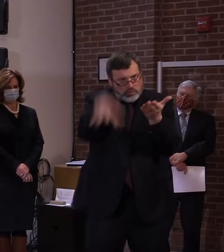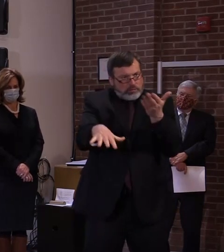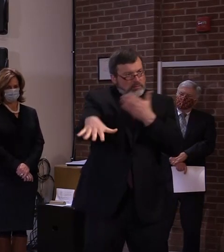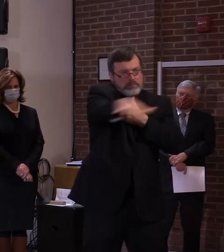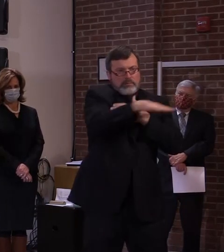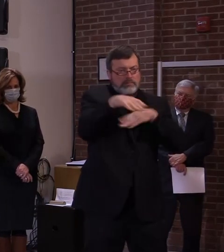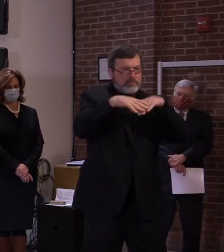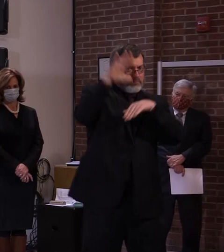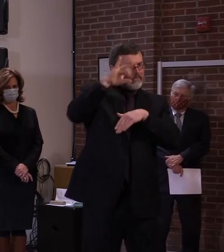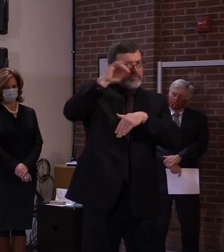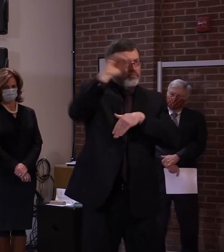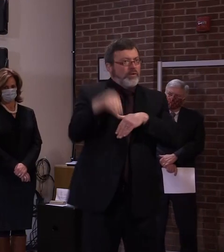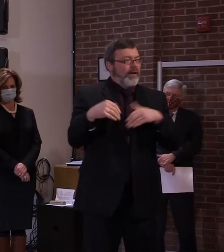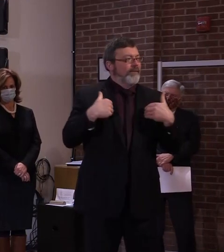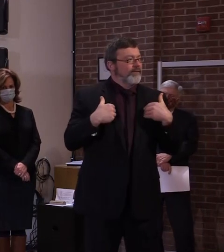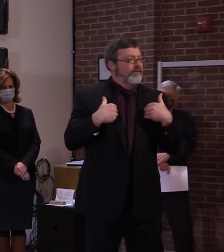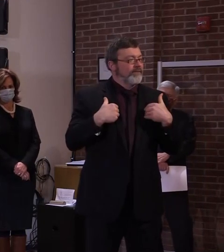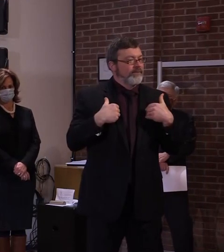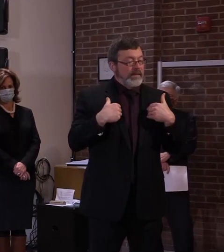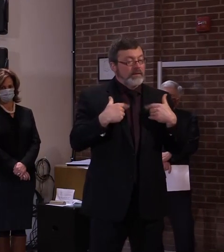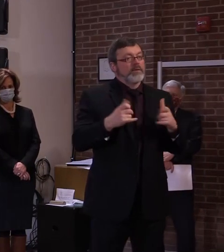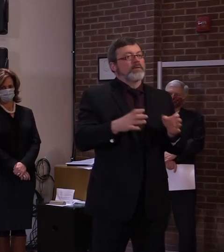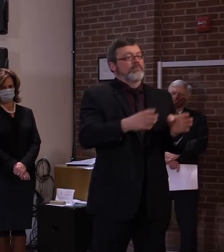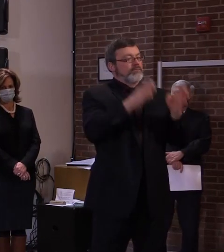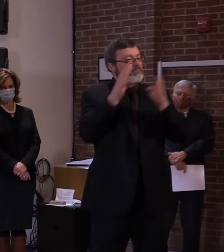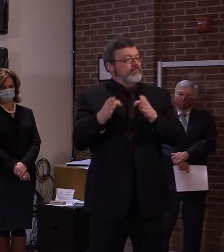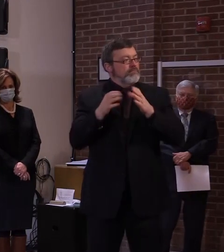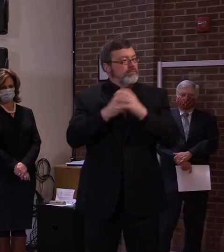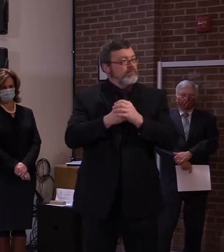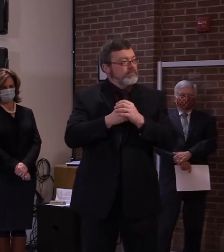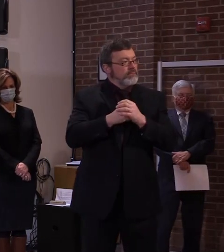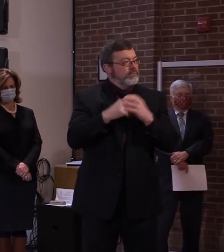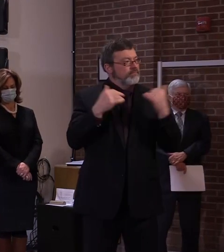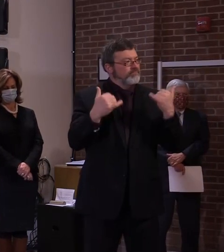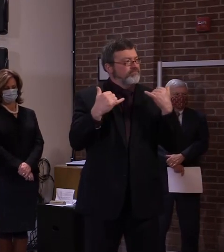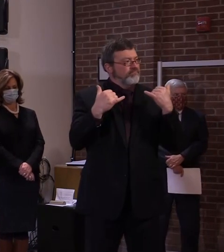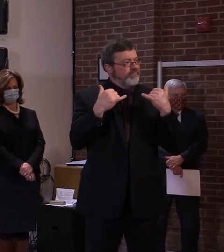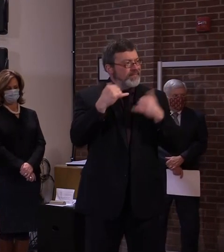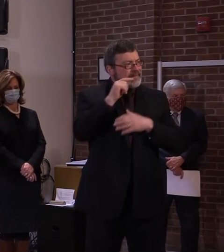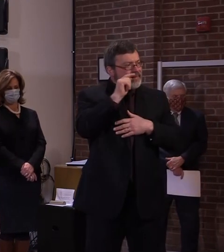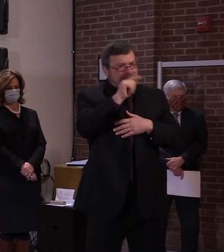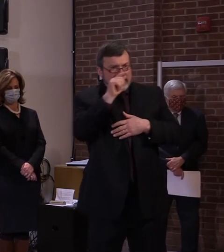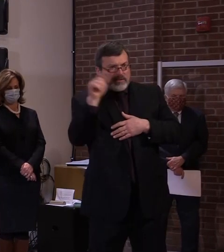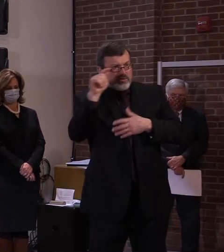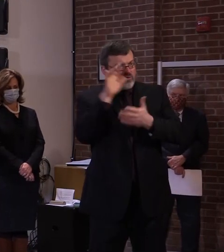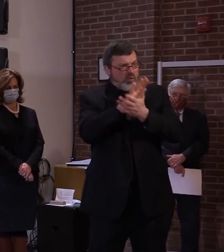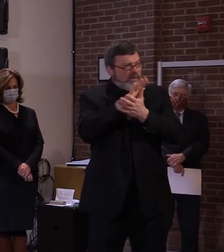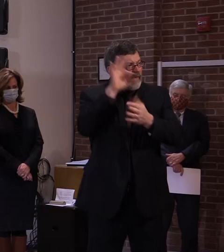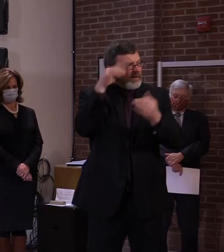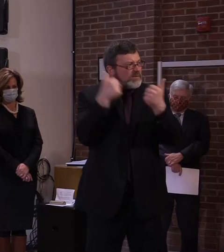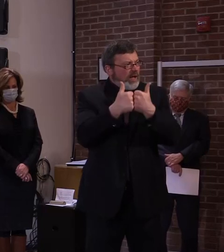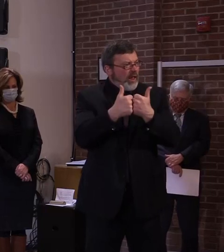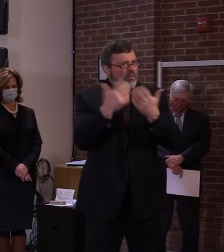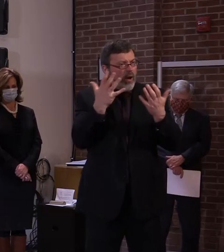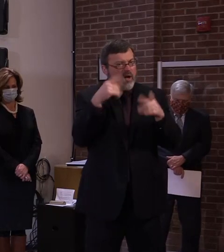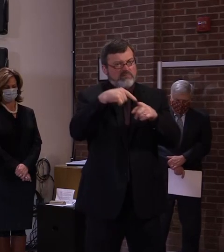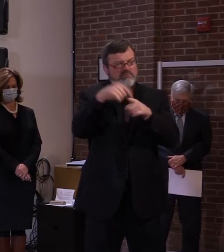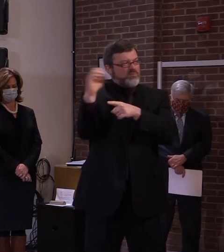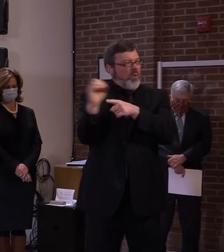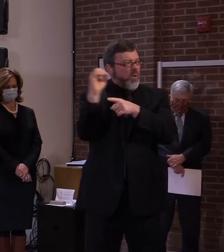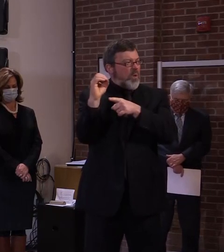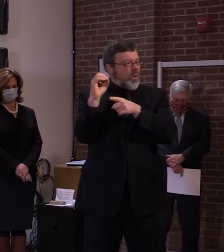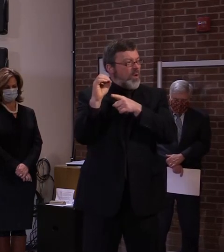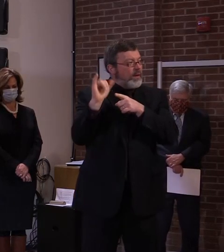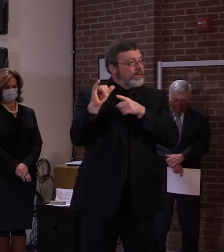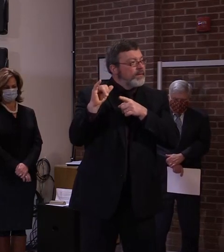back. I think the biggest challenge for schools in terms of Omicron will come in areas related to workforce and